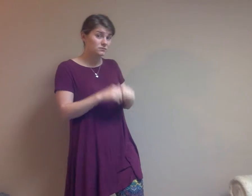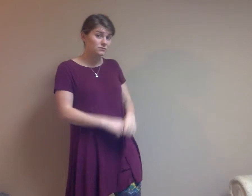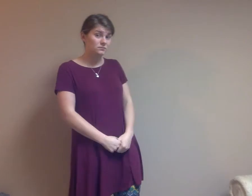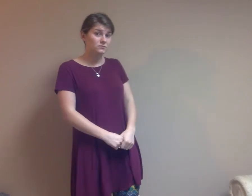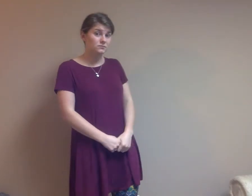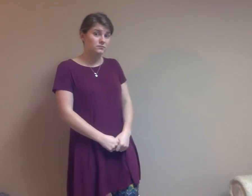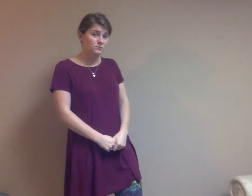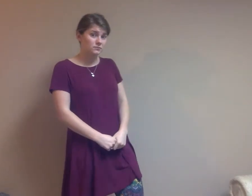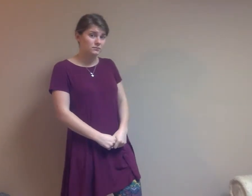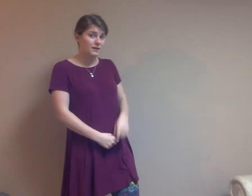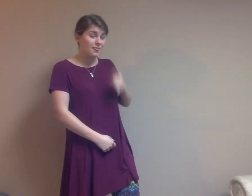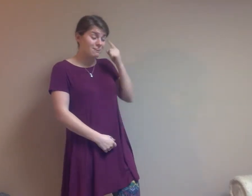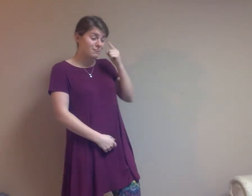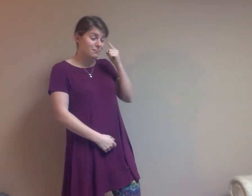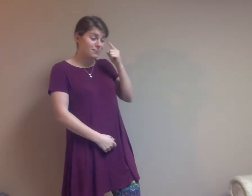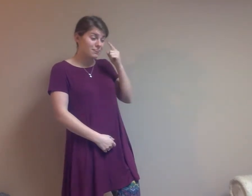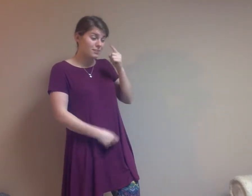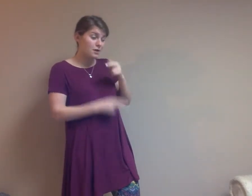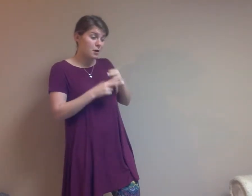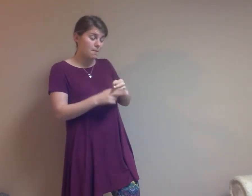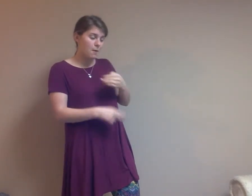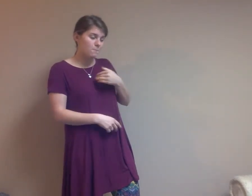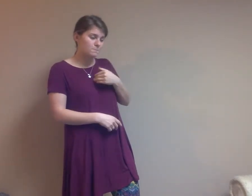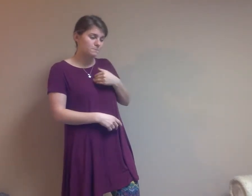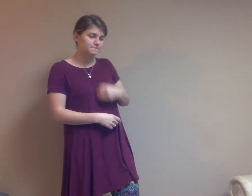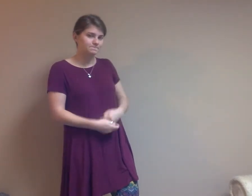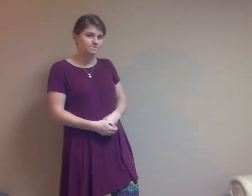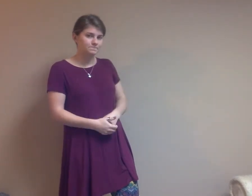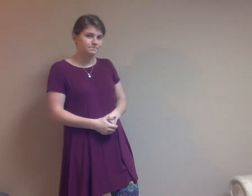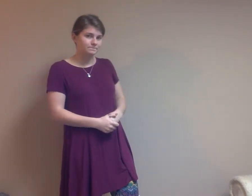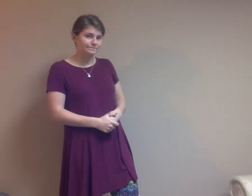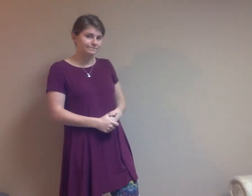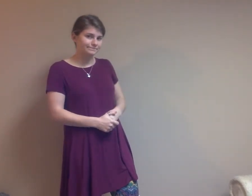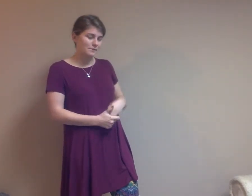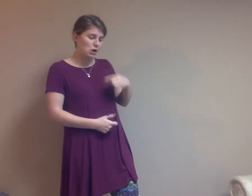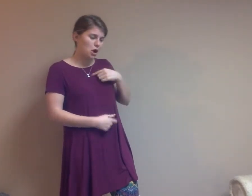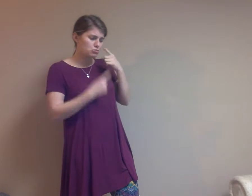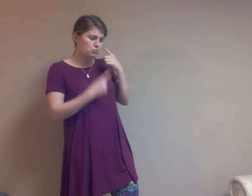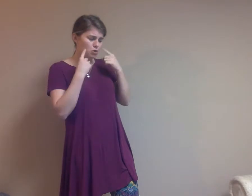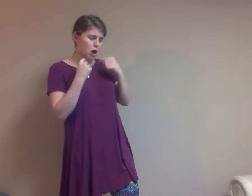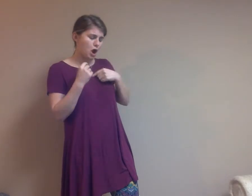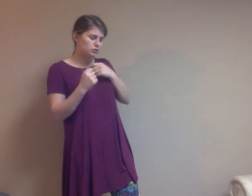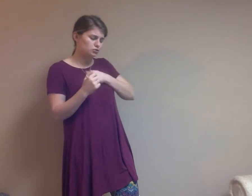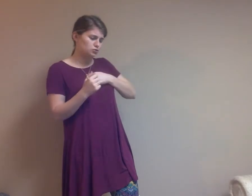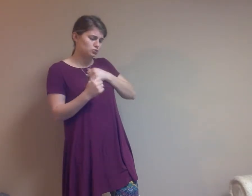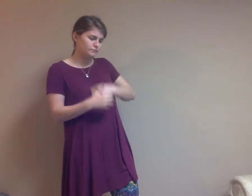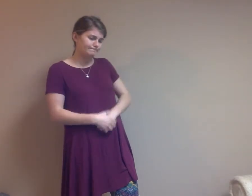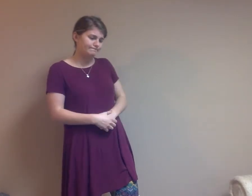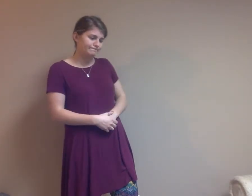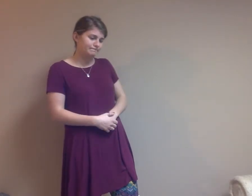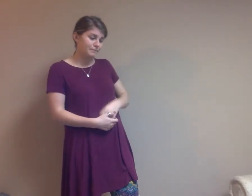Oh, I'm all right. No, Mummy's silly, isn't she? Here's a little hug from me if I cannot be there, because I want you to know just how much I